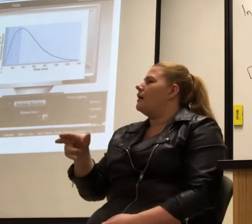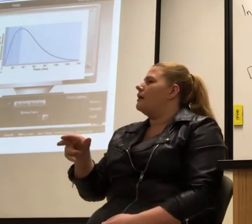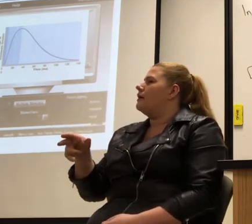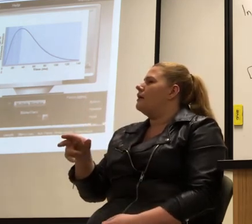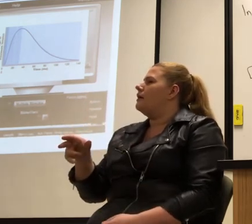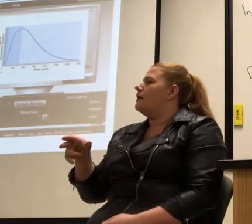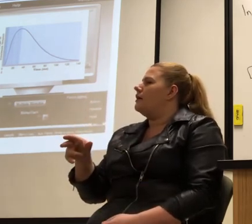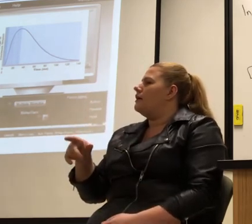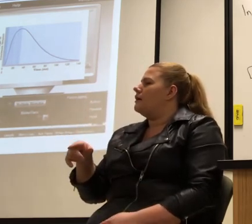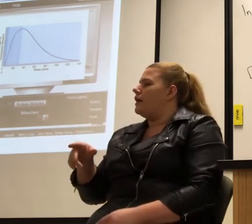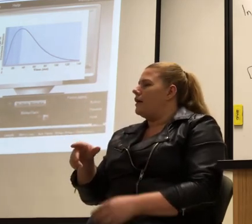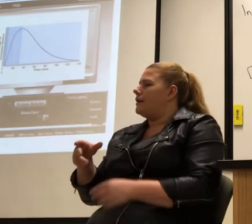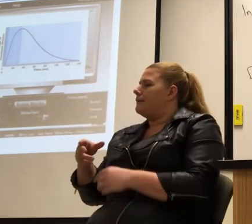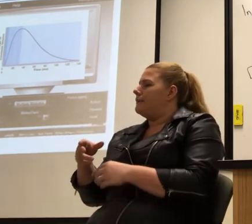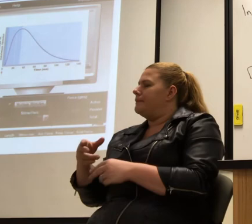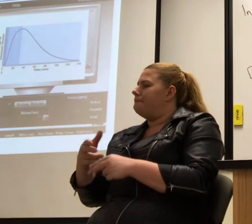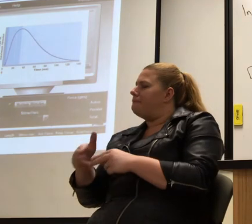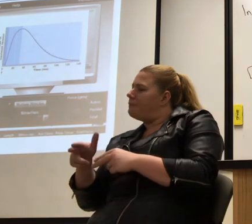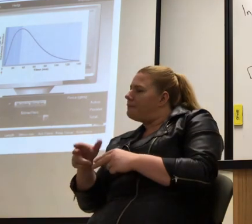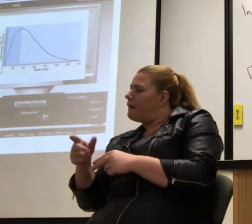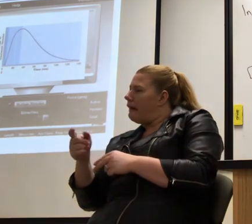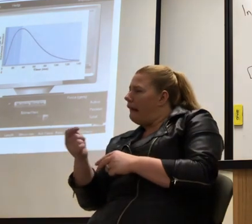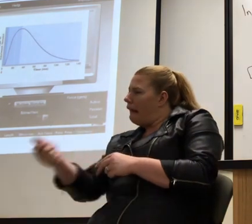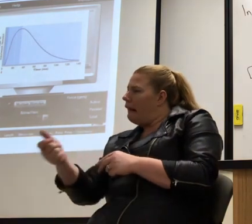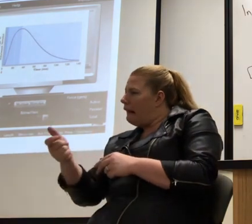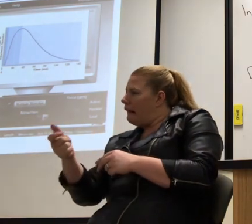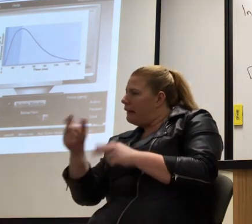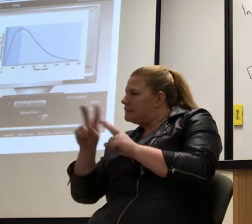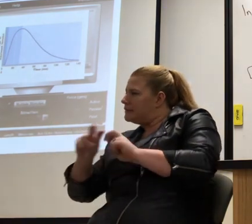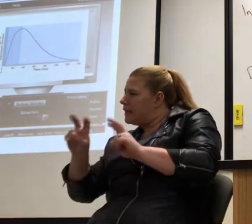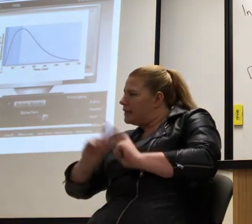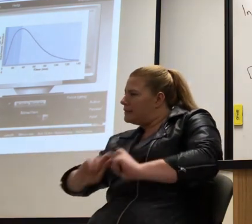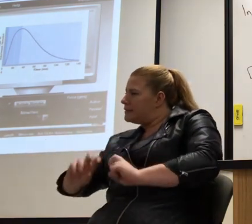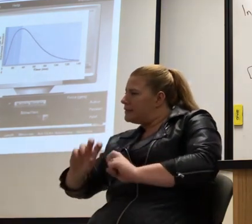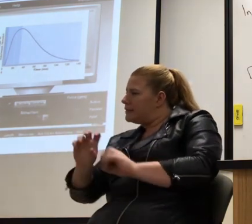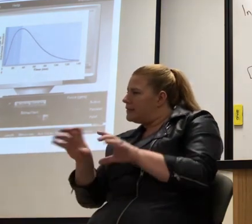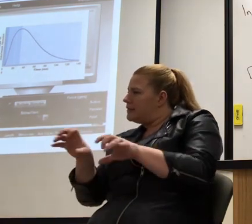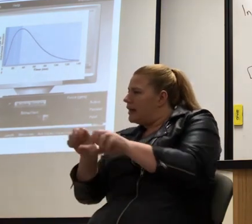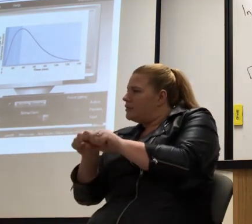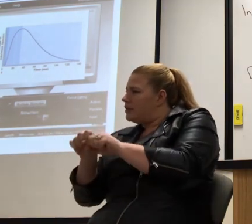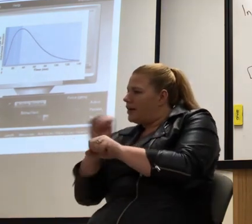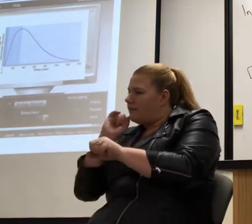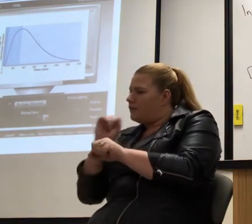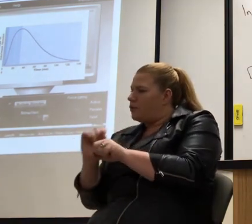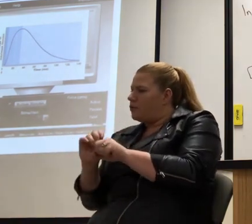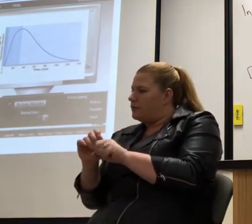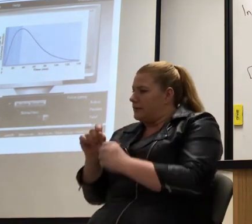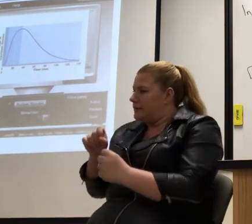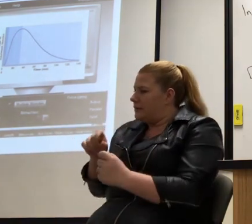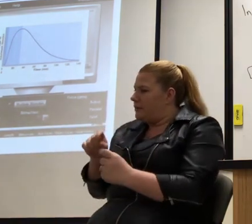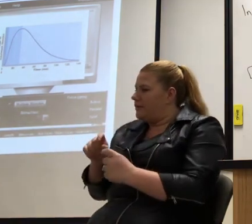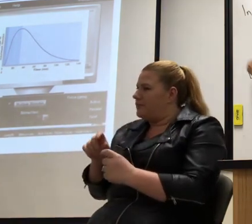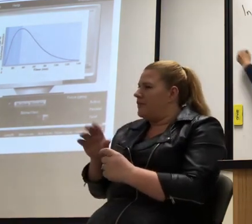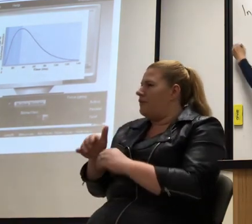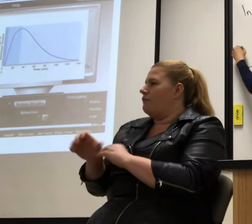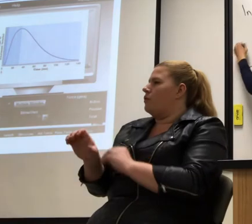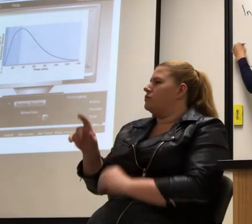assess the tension generated by the muscle when you twitch it or stimulate it. Okay, so this force